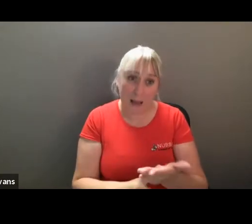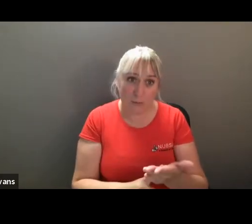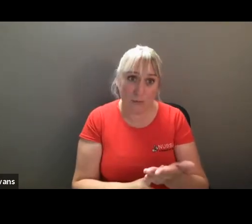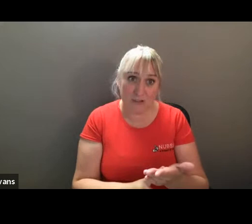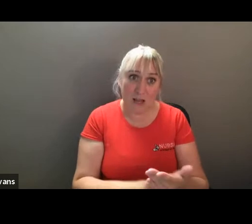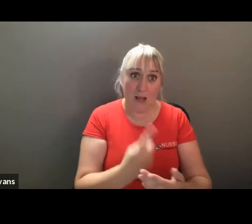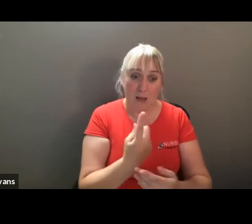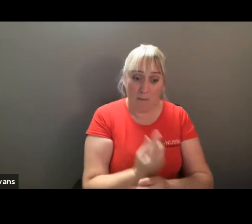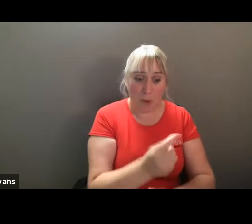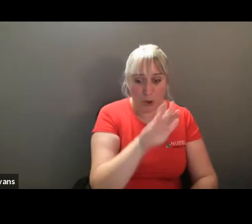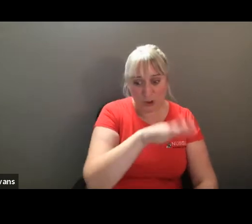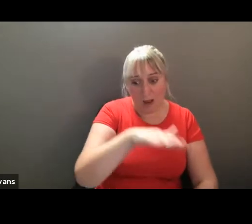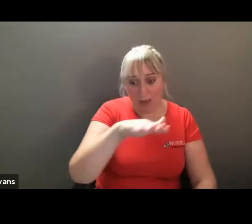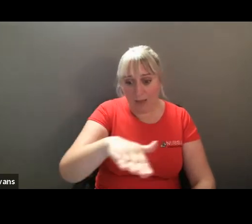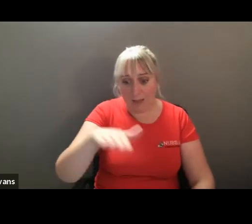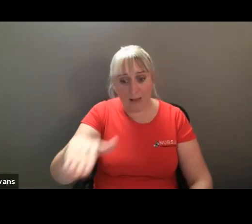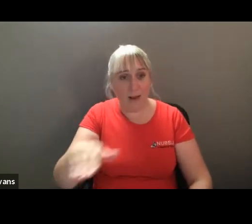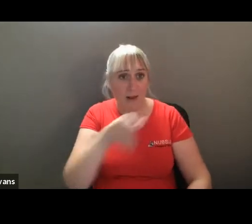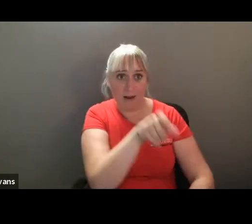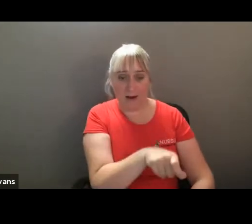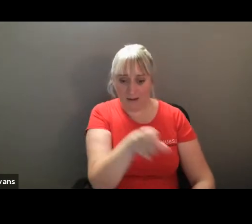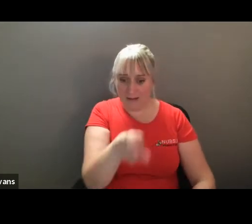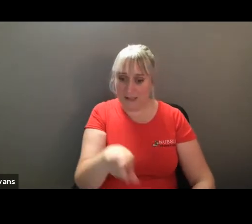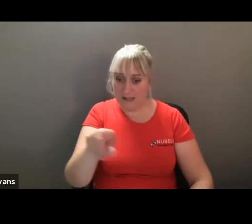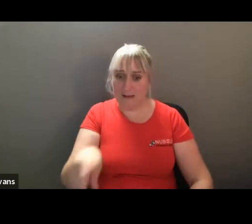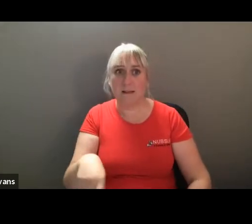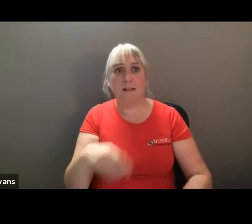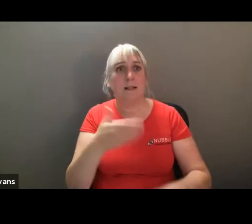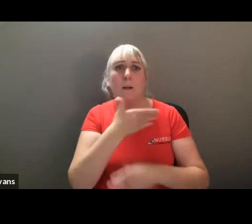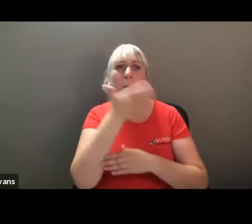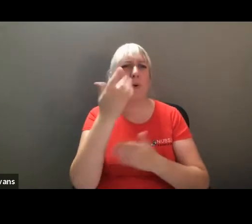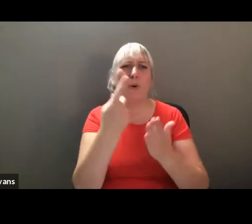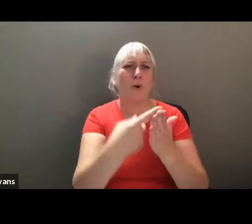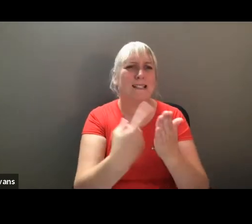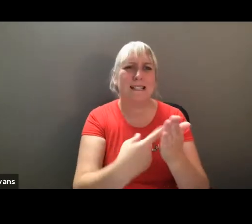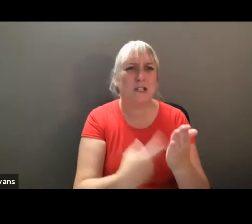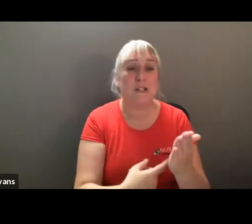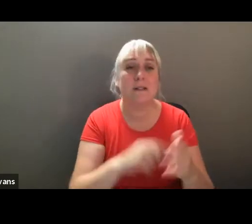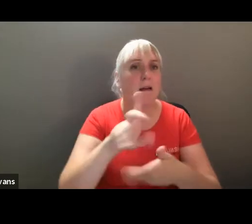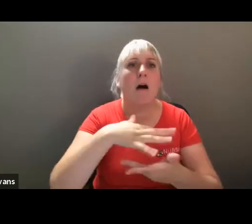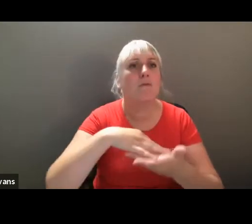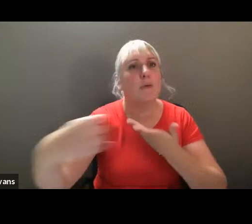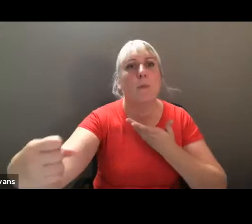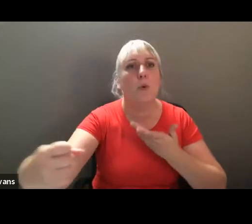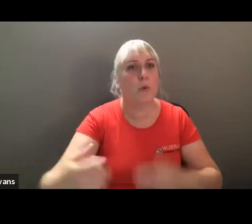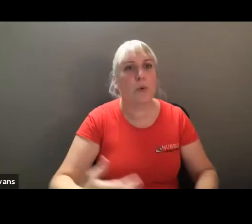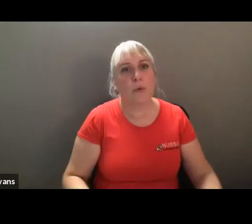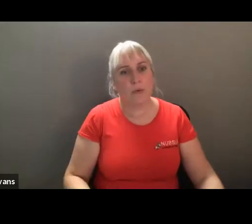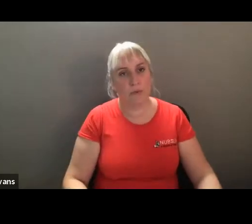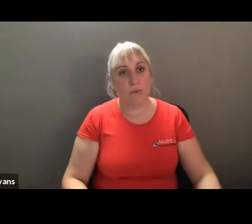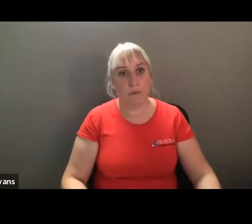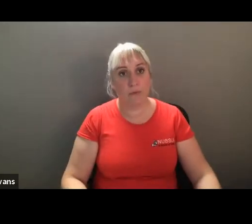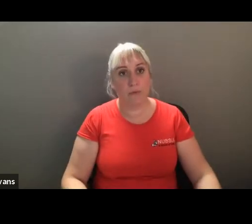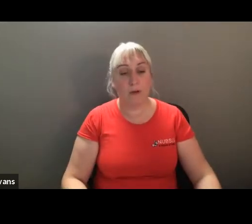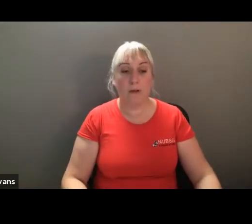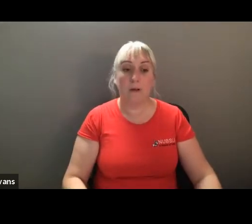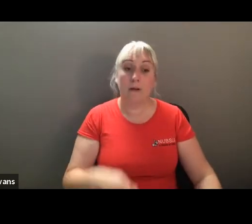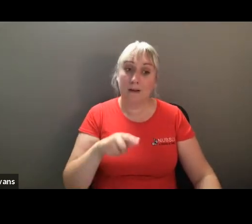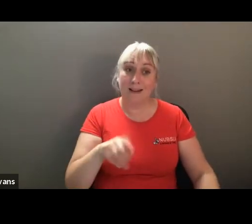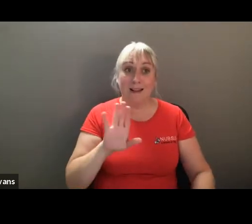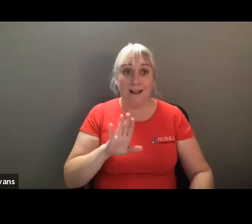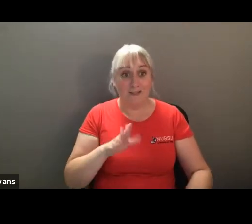that cannot be, it's not under any conditions. It will not be taken away from you. And what will happen with that as well is it will